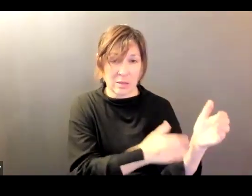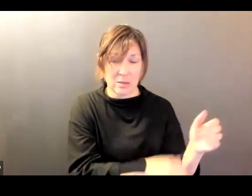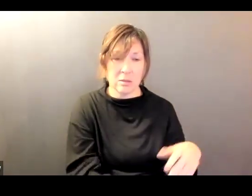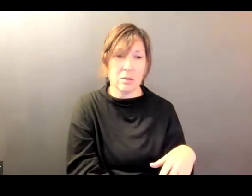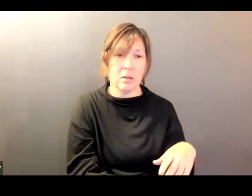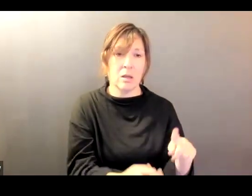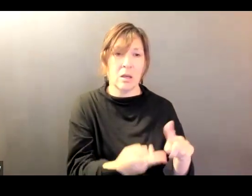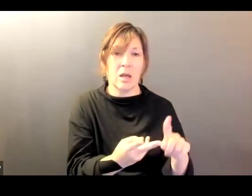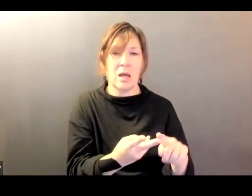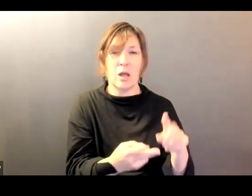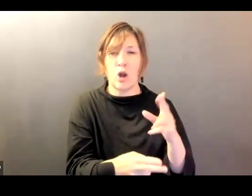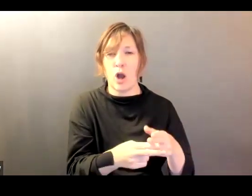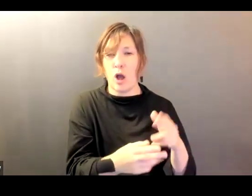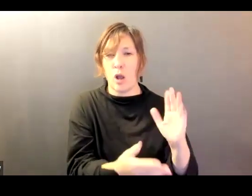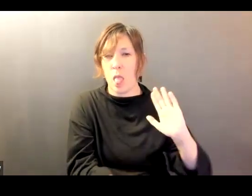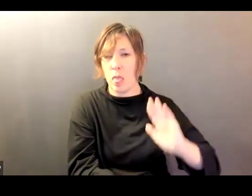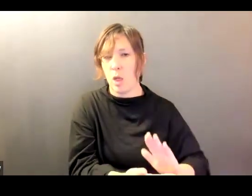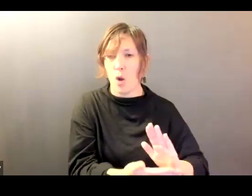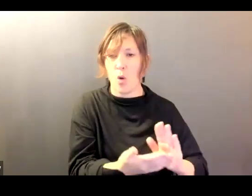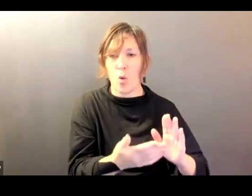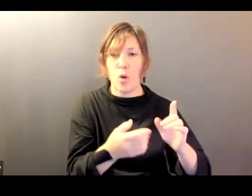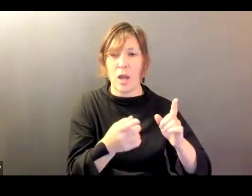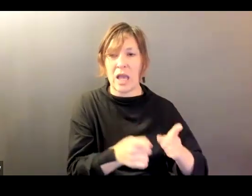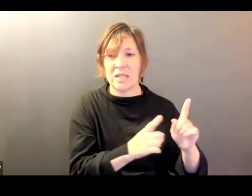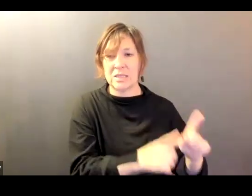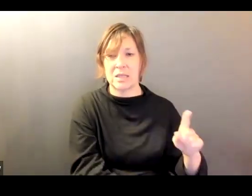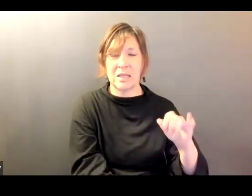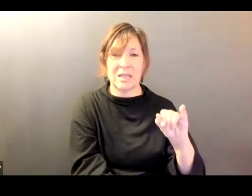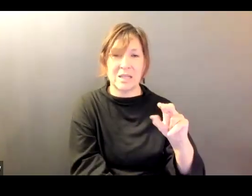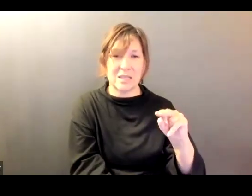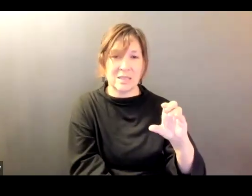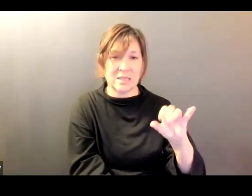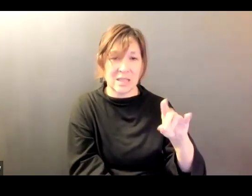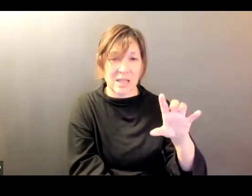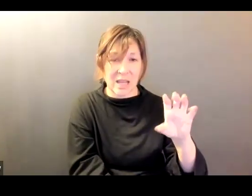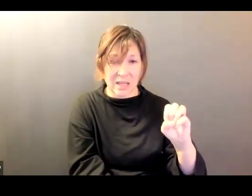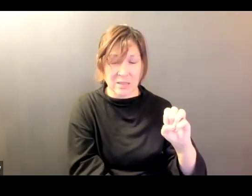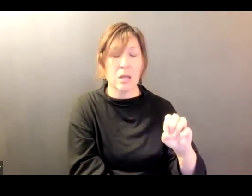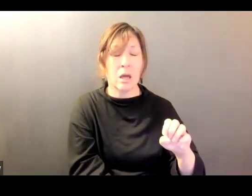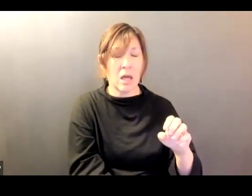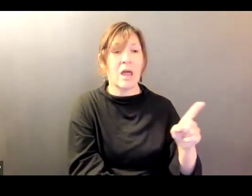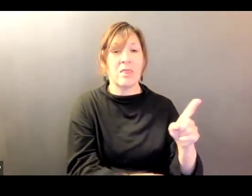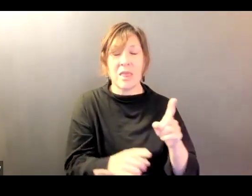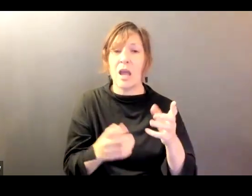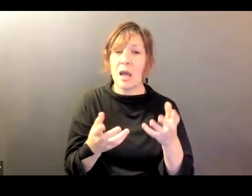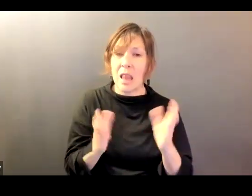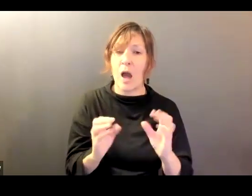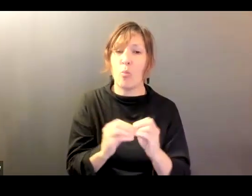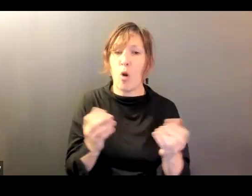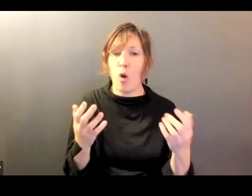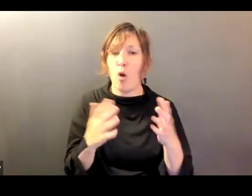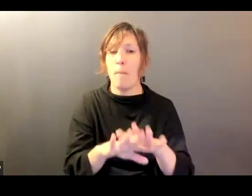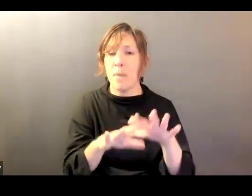incidence classrooms, having mainstreaming opportunities into general education classrooms. And when you look at the data, we are not changing